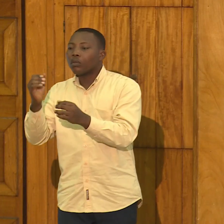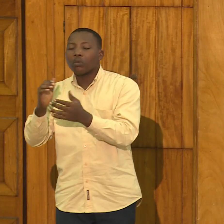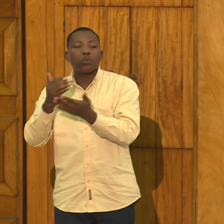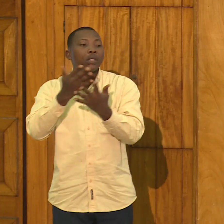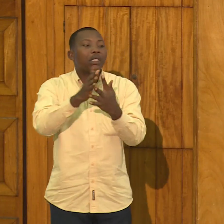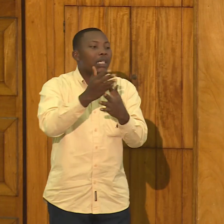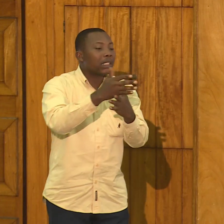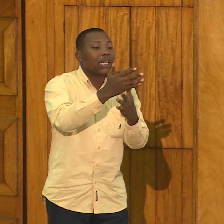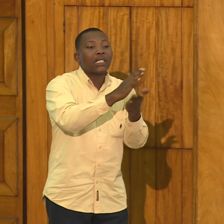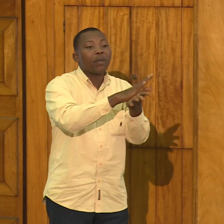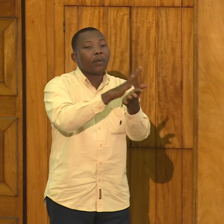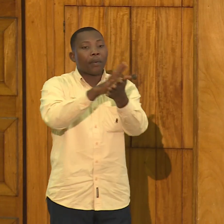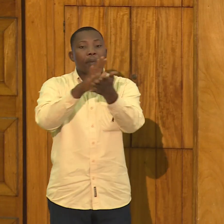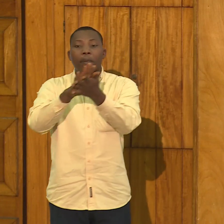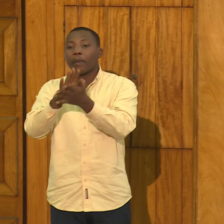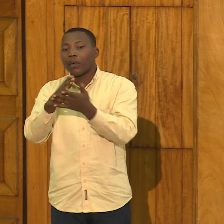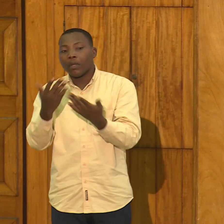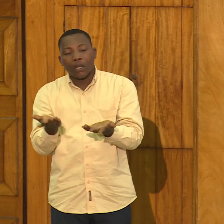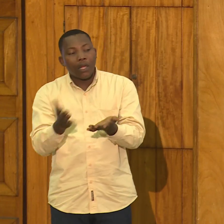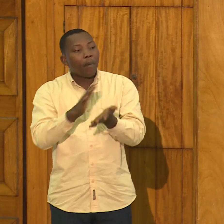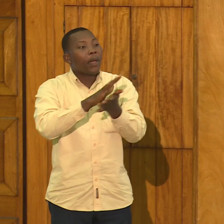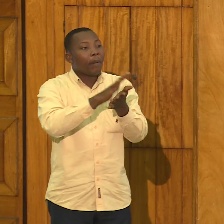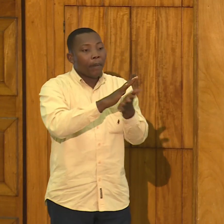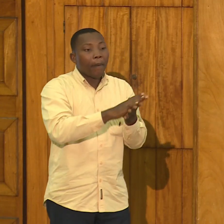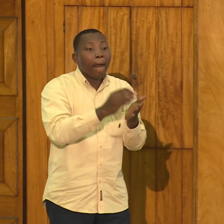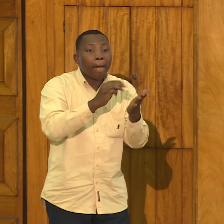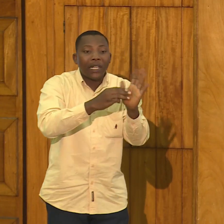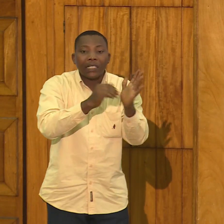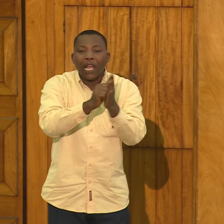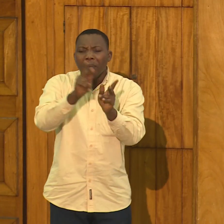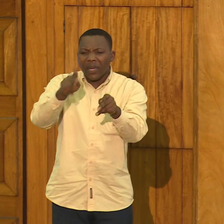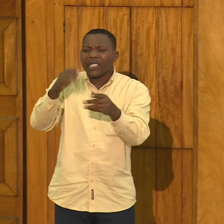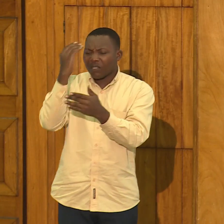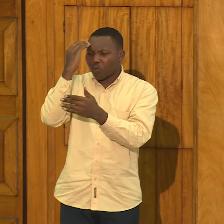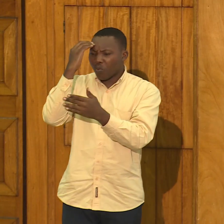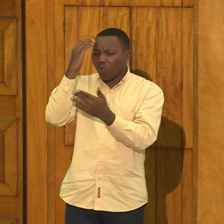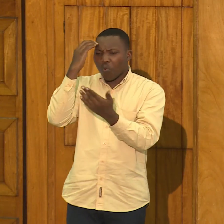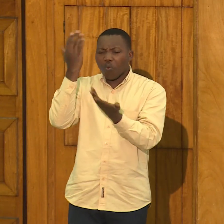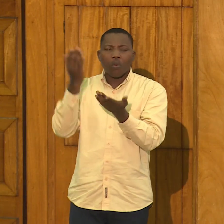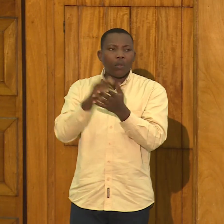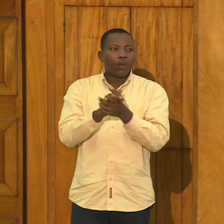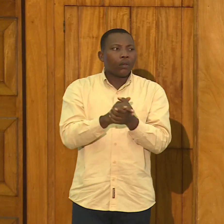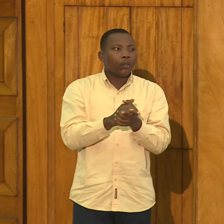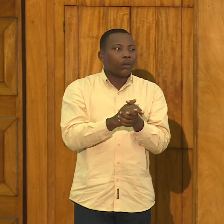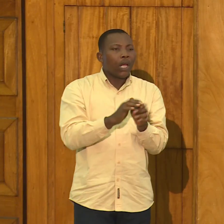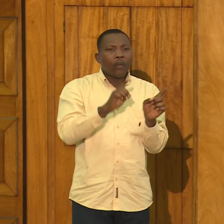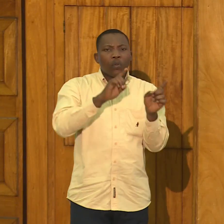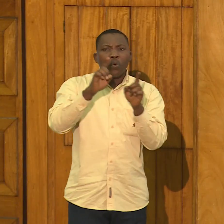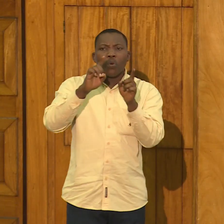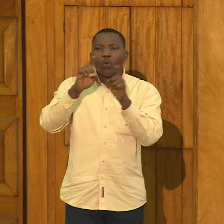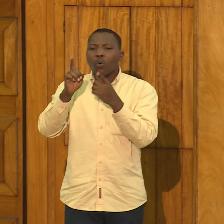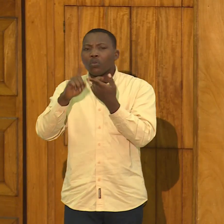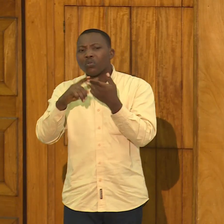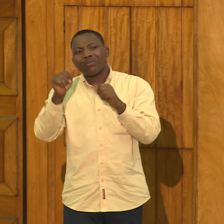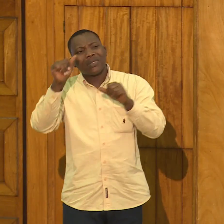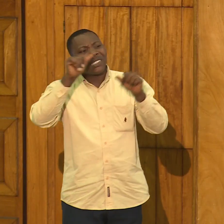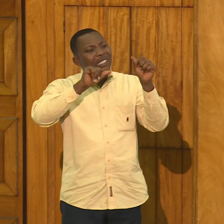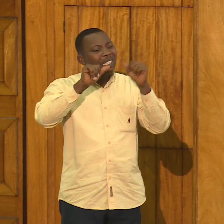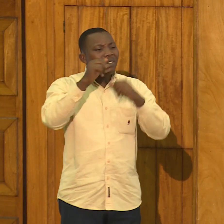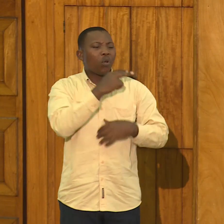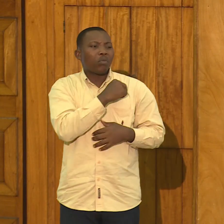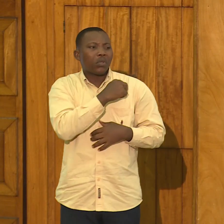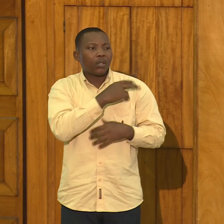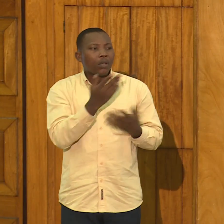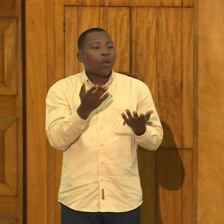pamphlets. Pamphlets assume literacy. When you go to clinical signage in the hospital, they